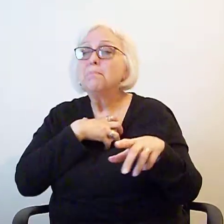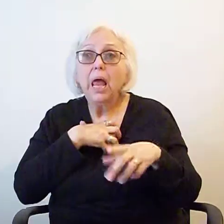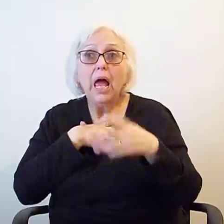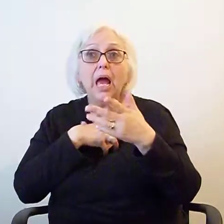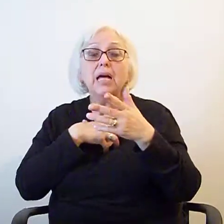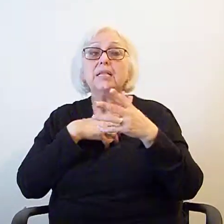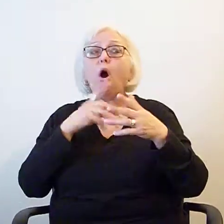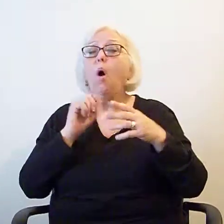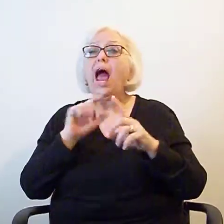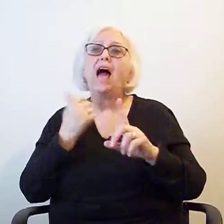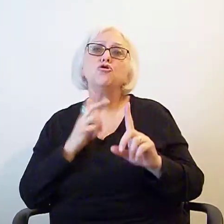process,